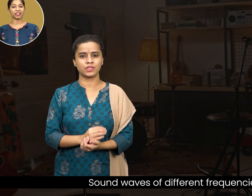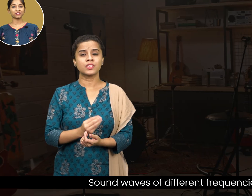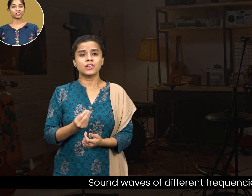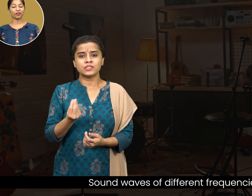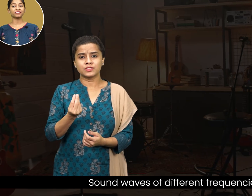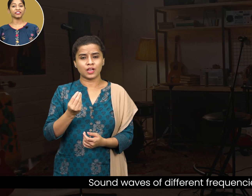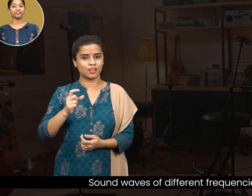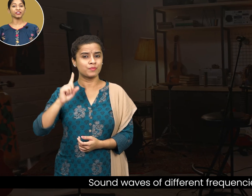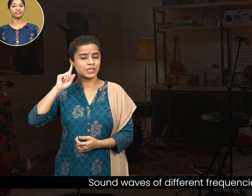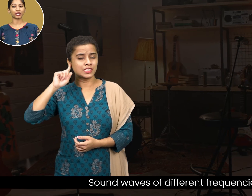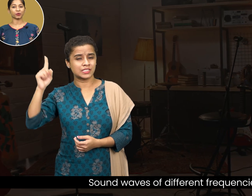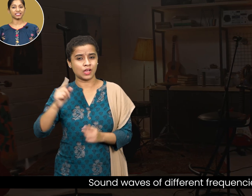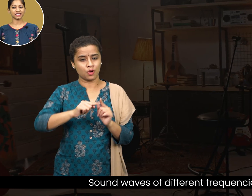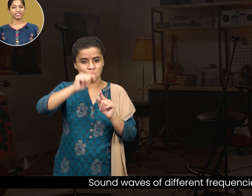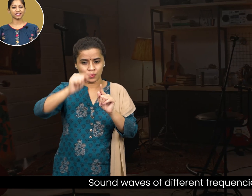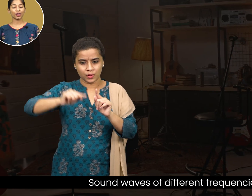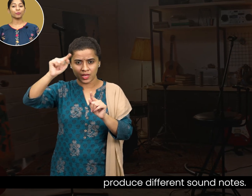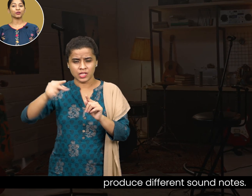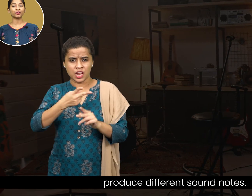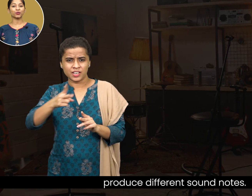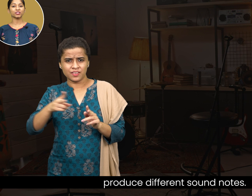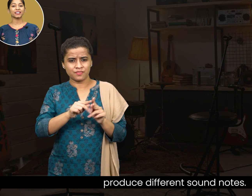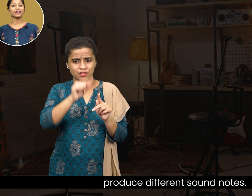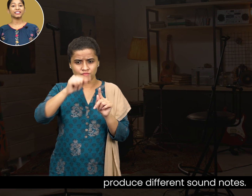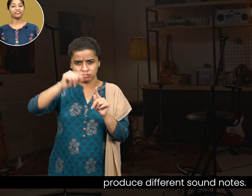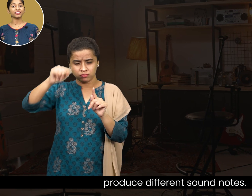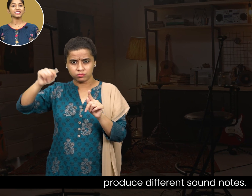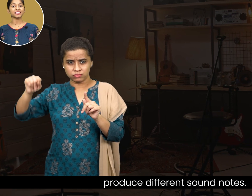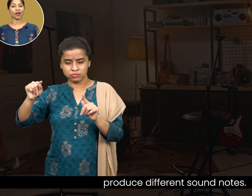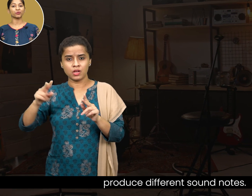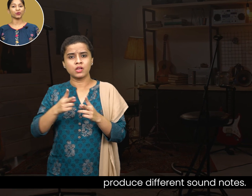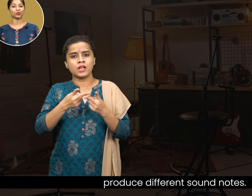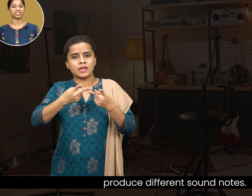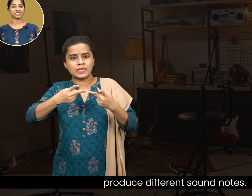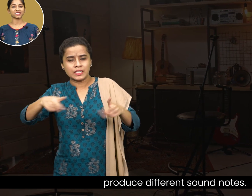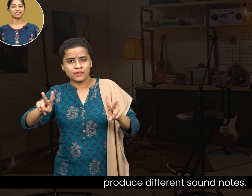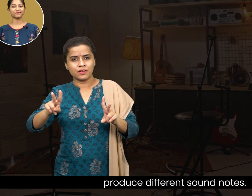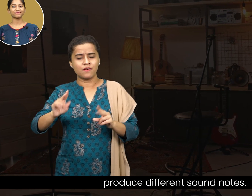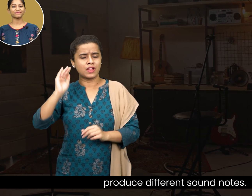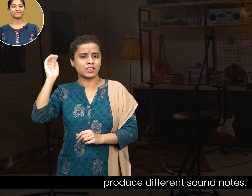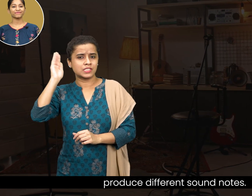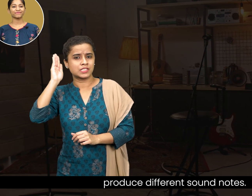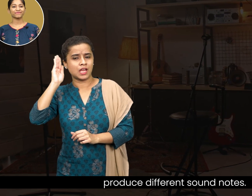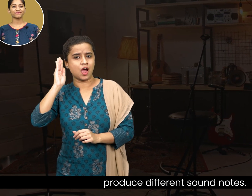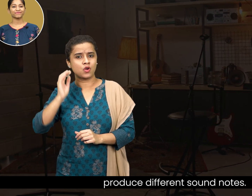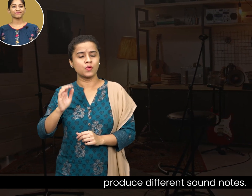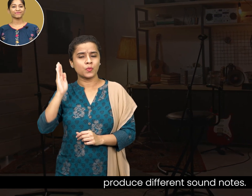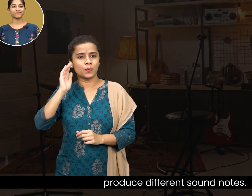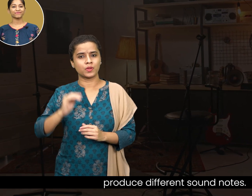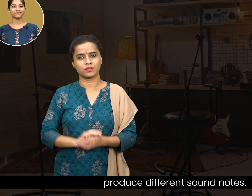Sound waves of different frequencies produce different sound notes.